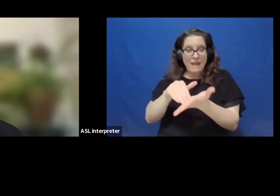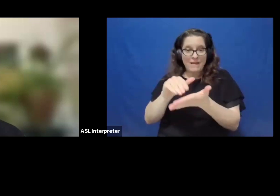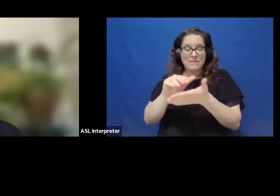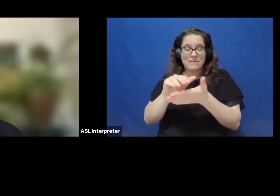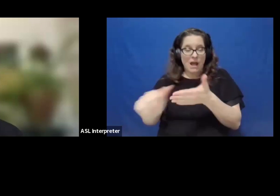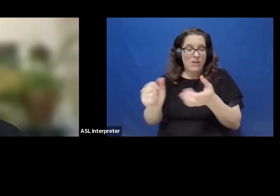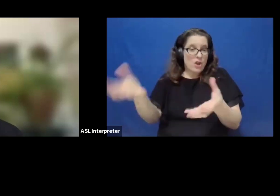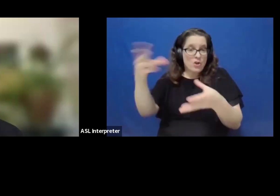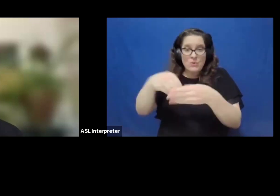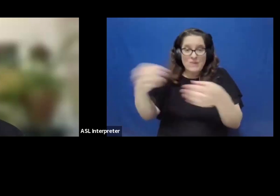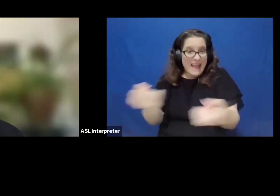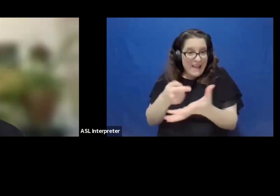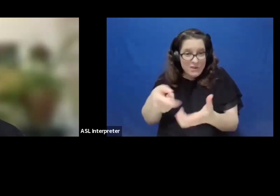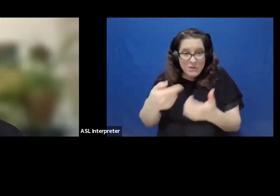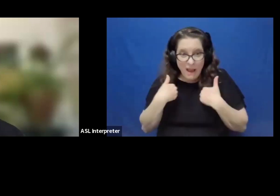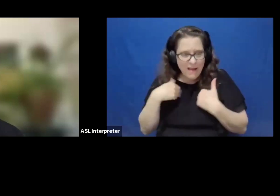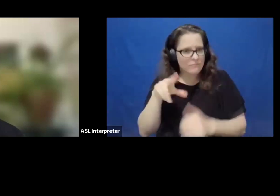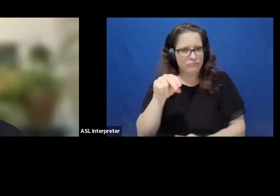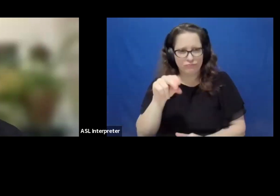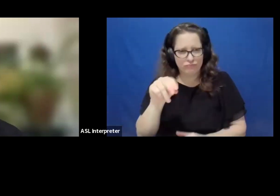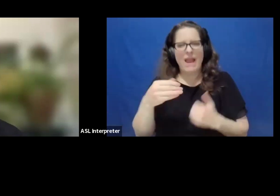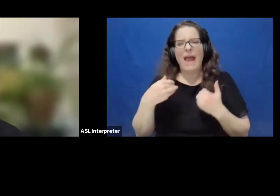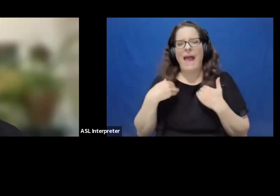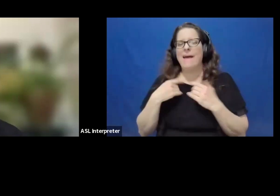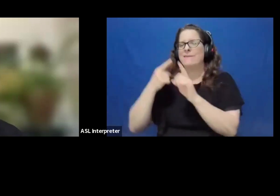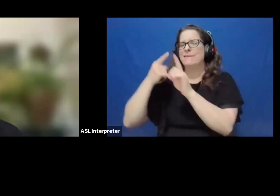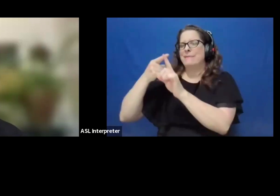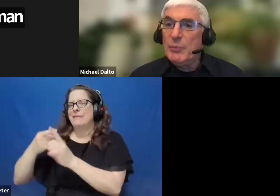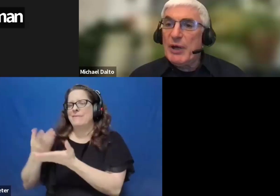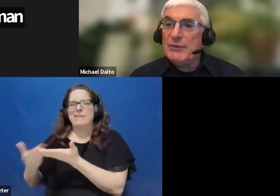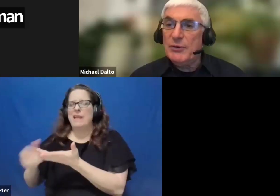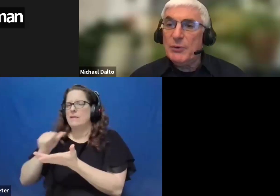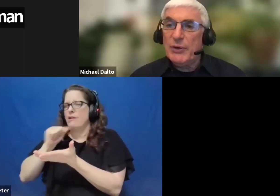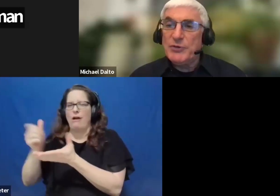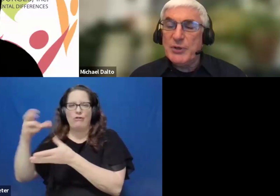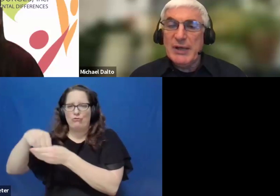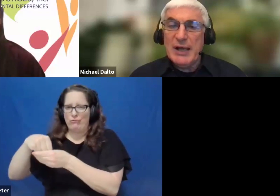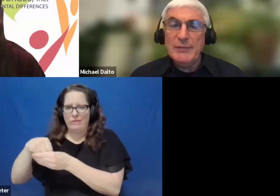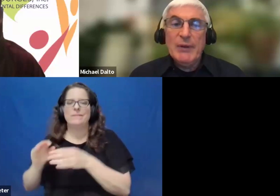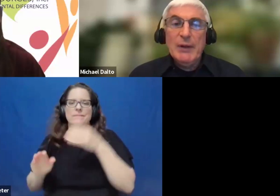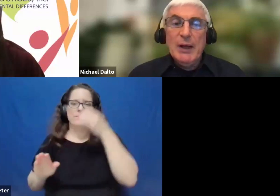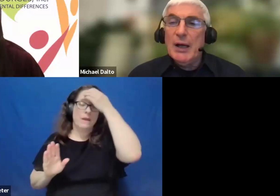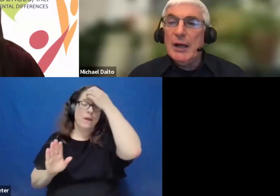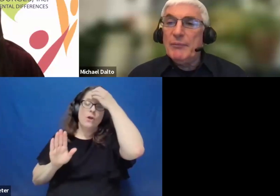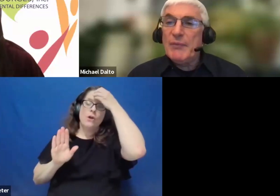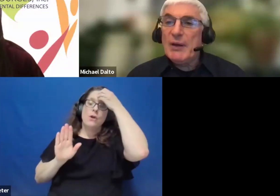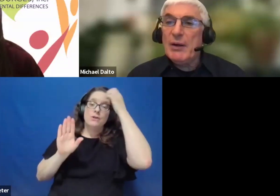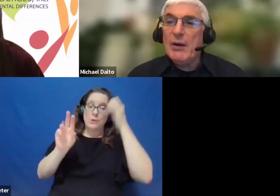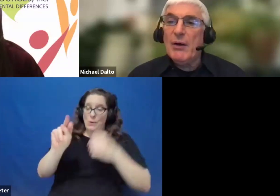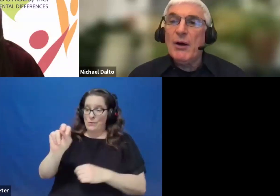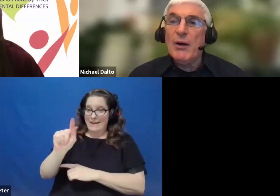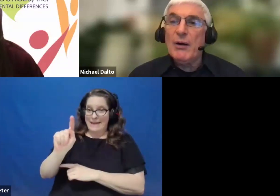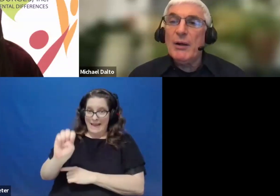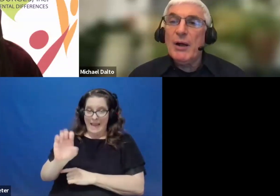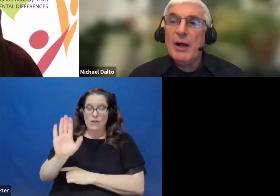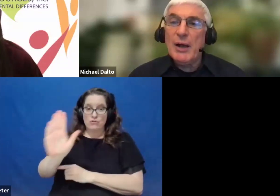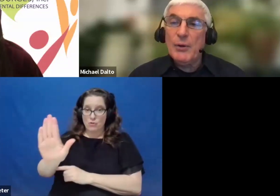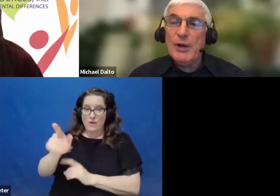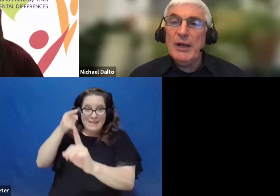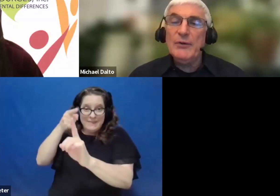limit. And we'll probably get back to those a little bit later. But back to your question, Nate.